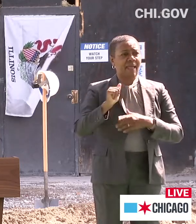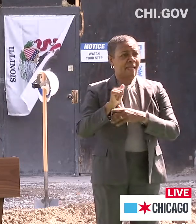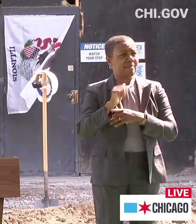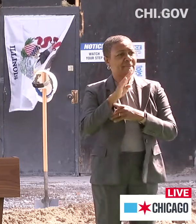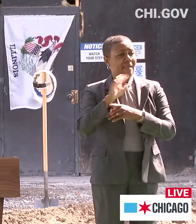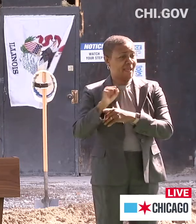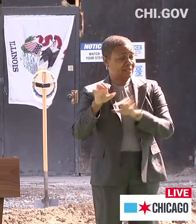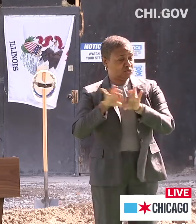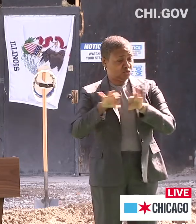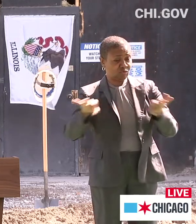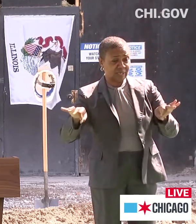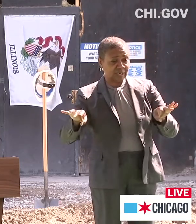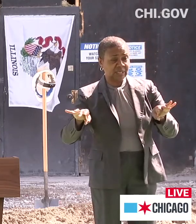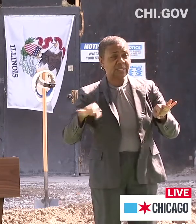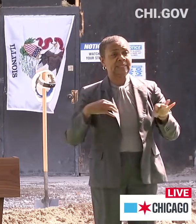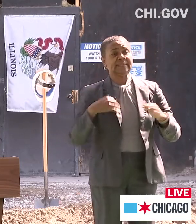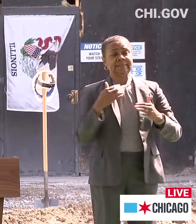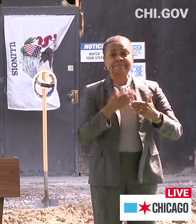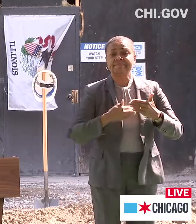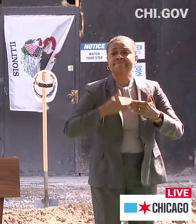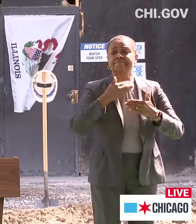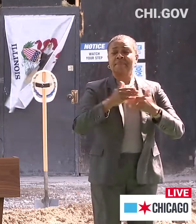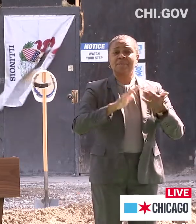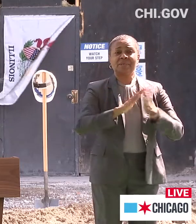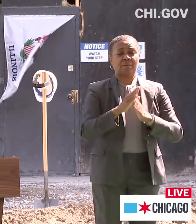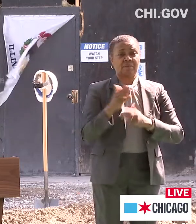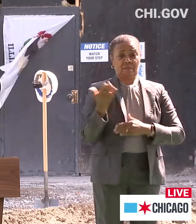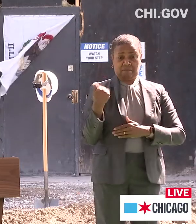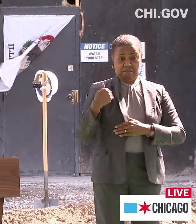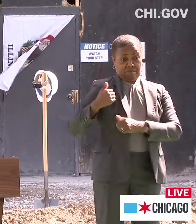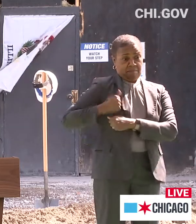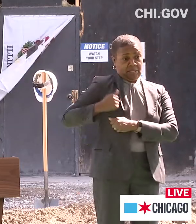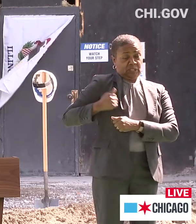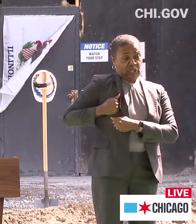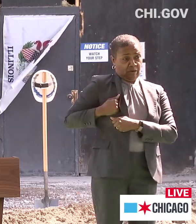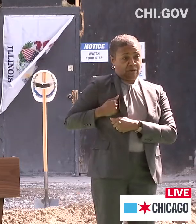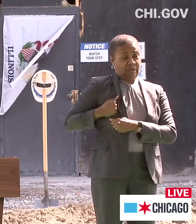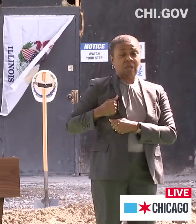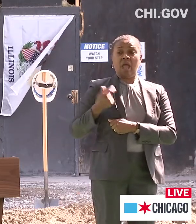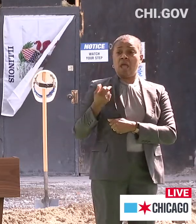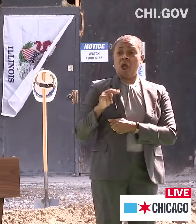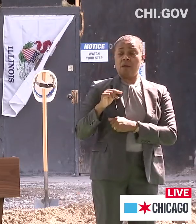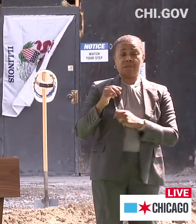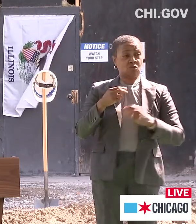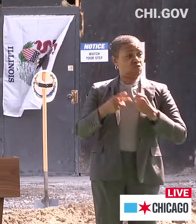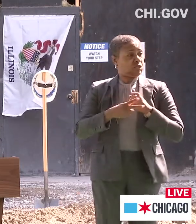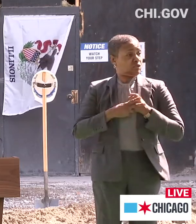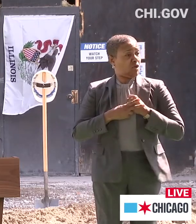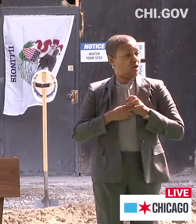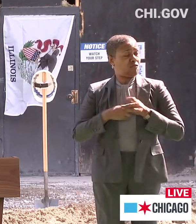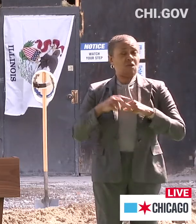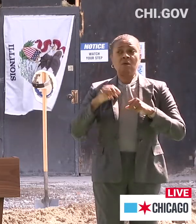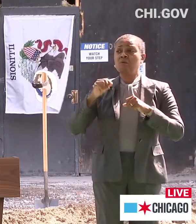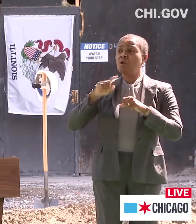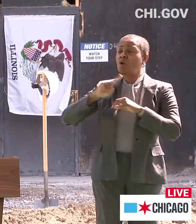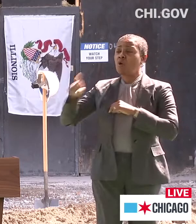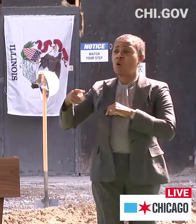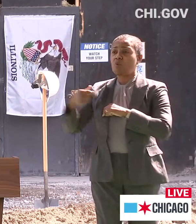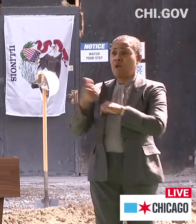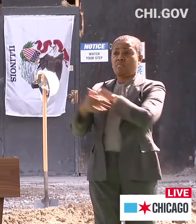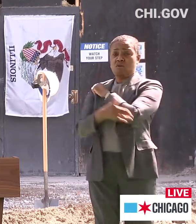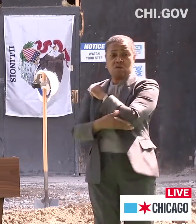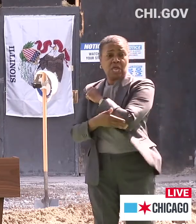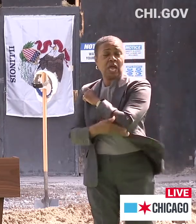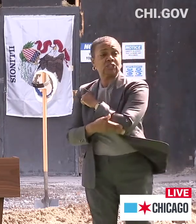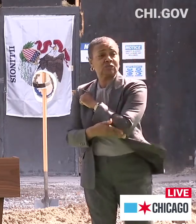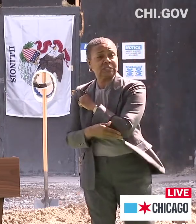Science degree, moving on and becoming a veteran in the Army Reserve and serving 2 tours overseas, to come back home